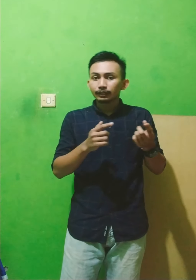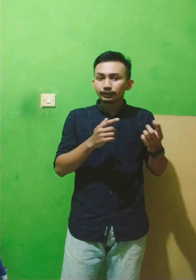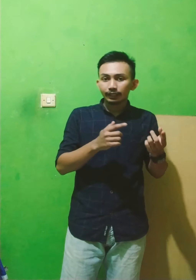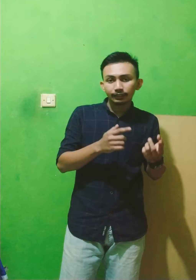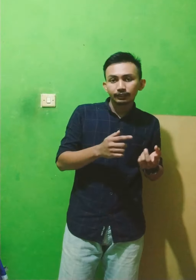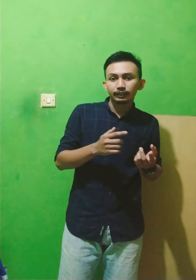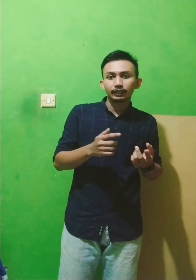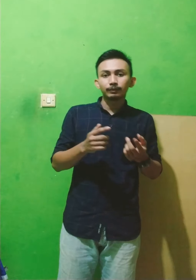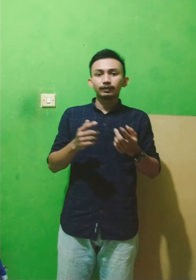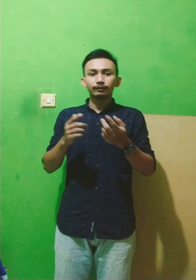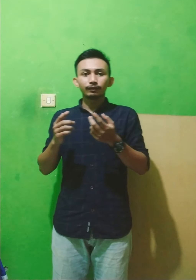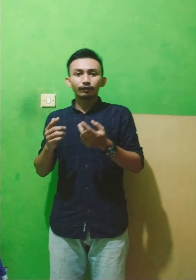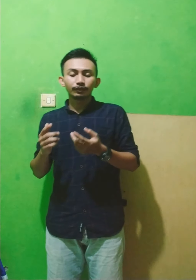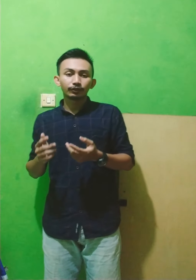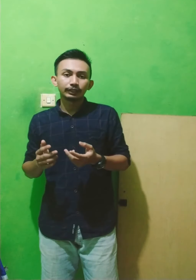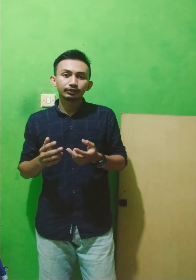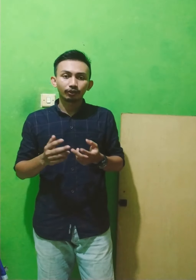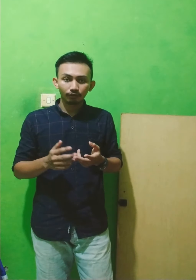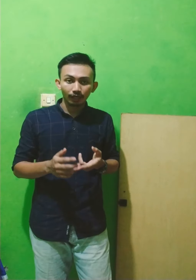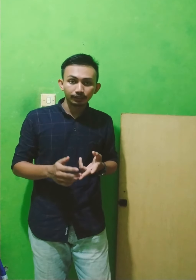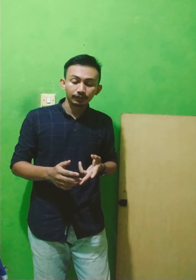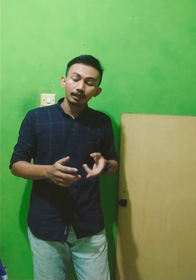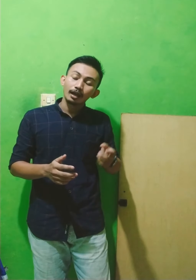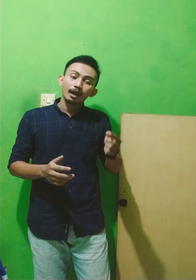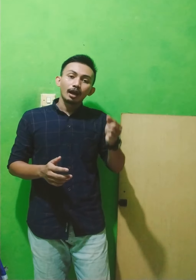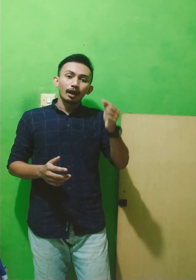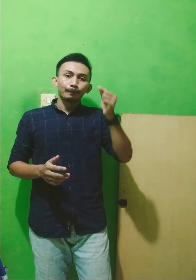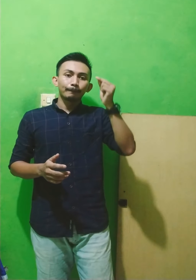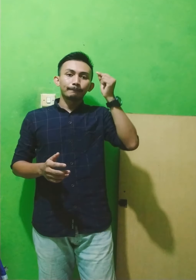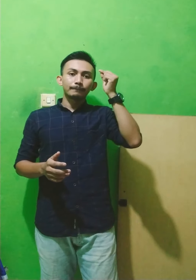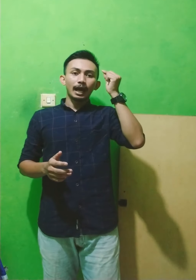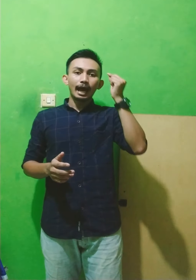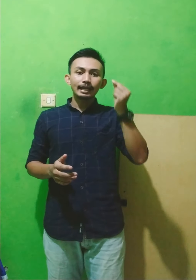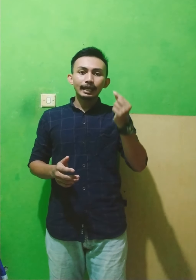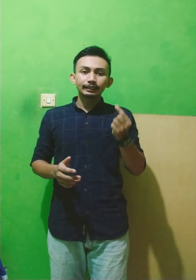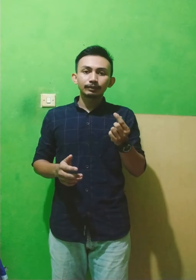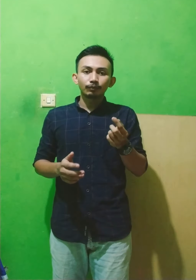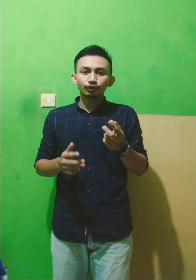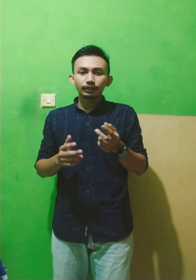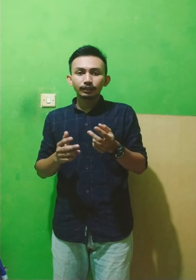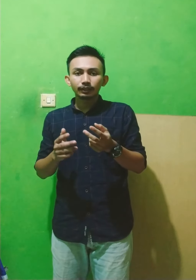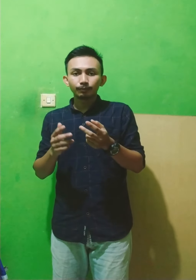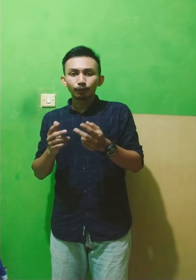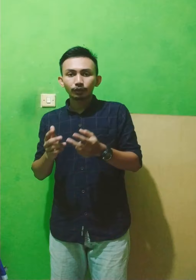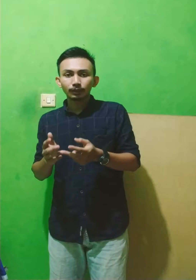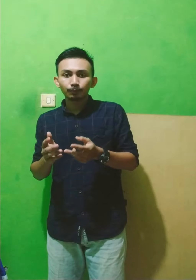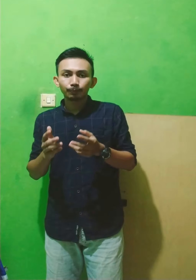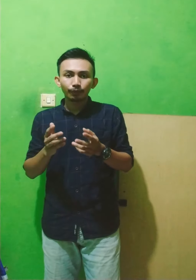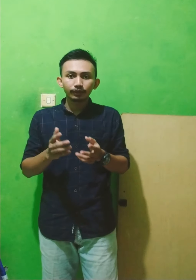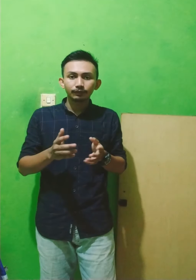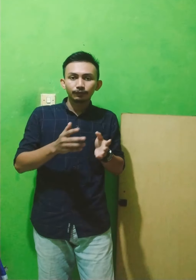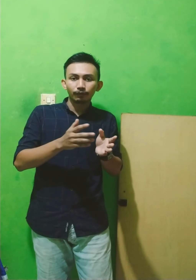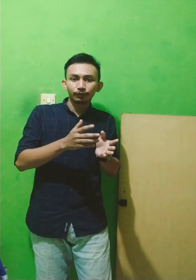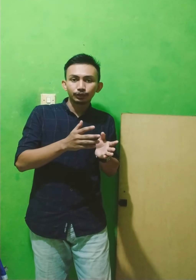the thesis statement from your introduction. Highlight the most important point from your